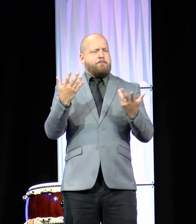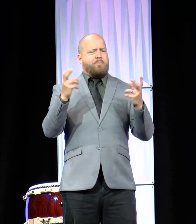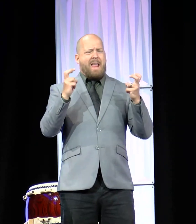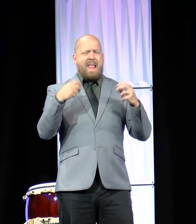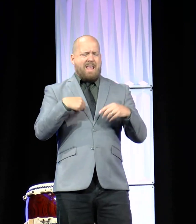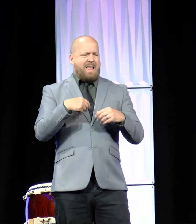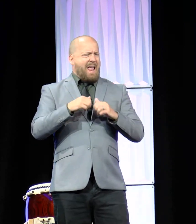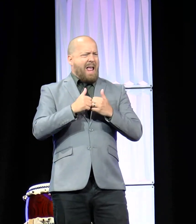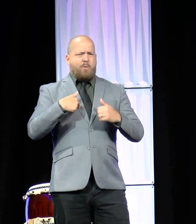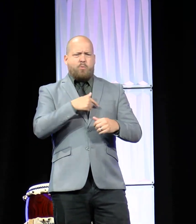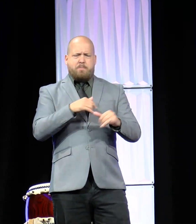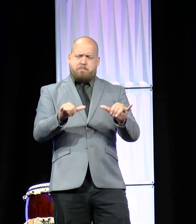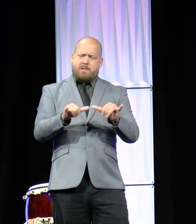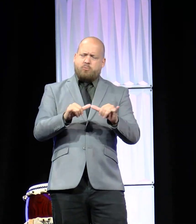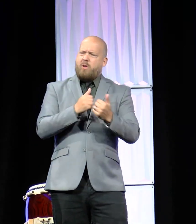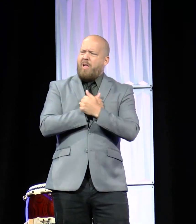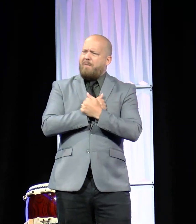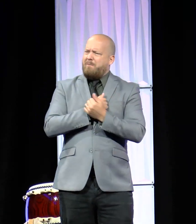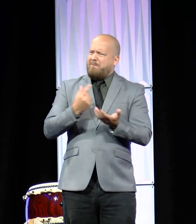it was a challenge